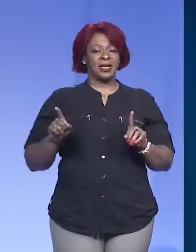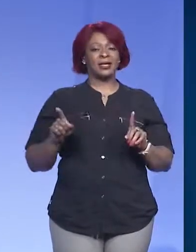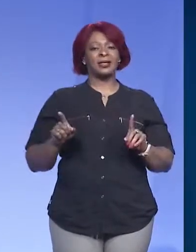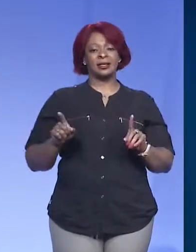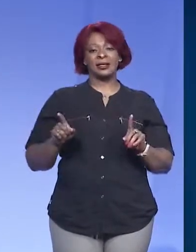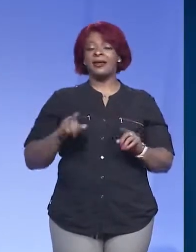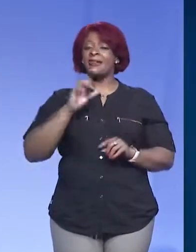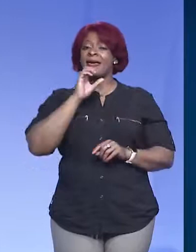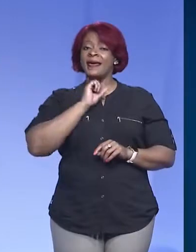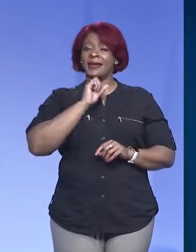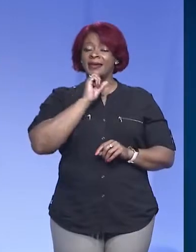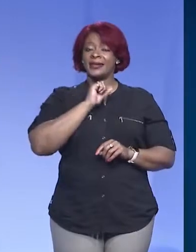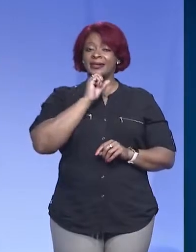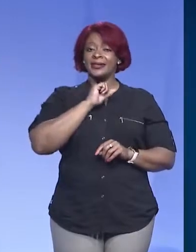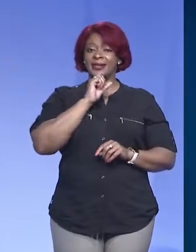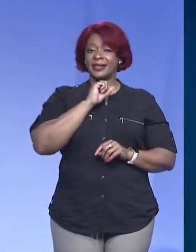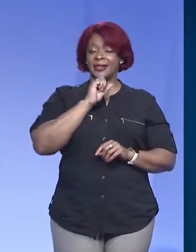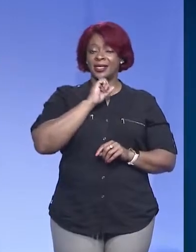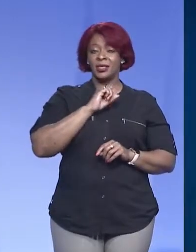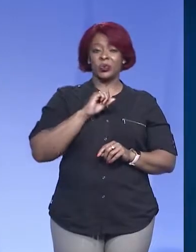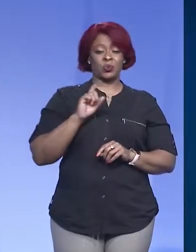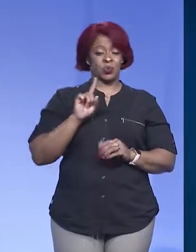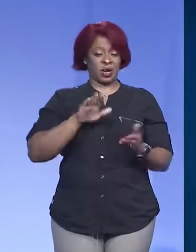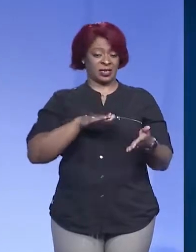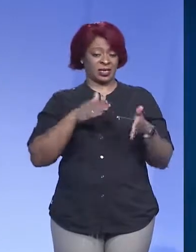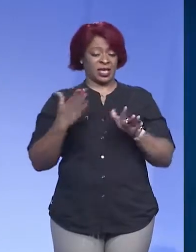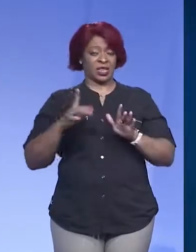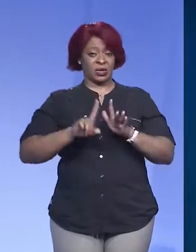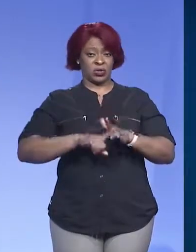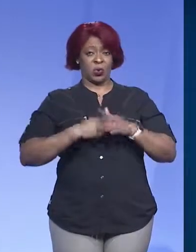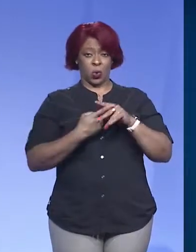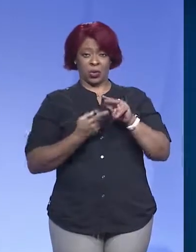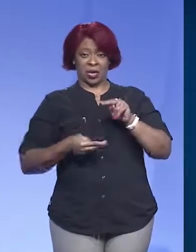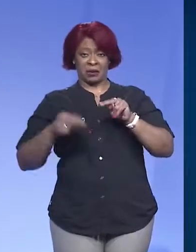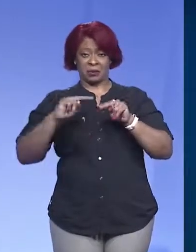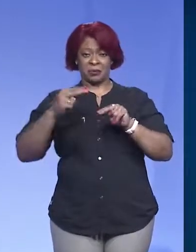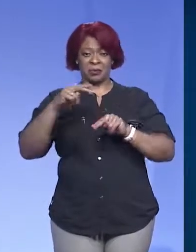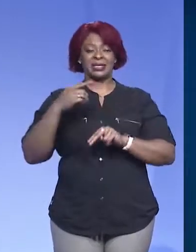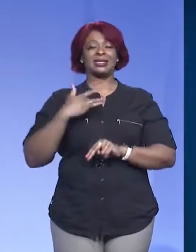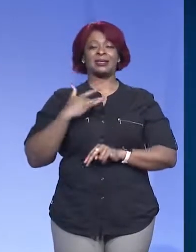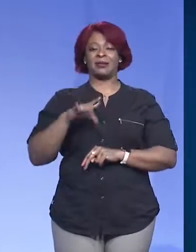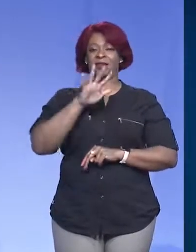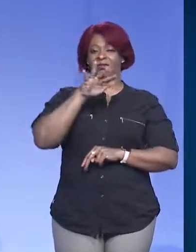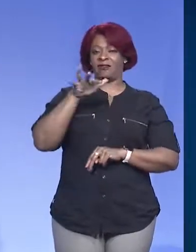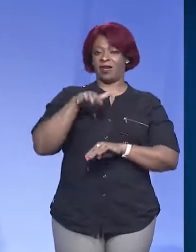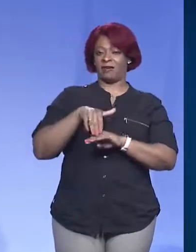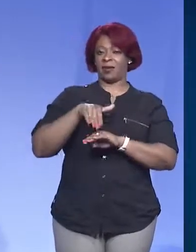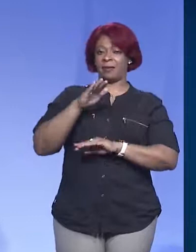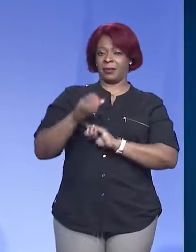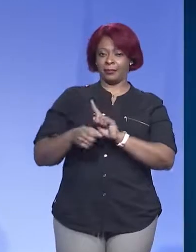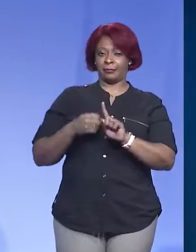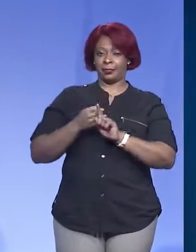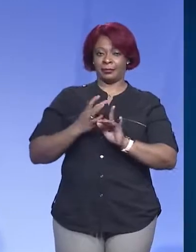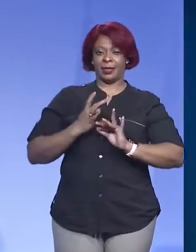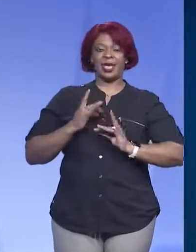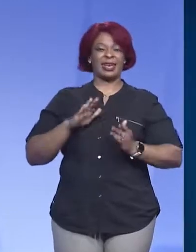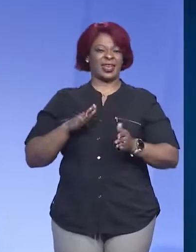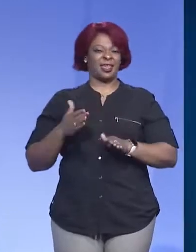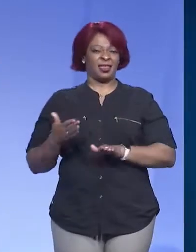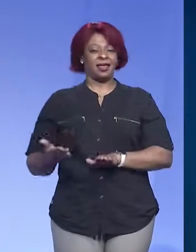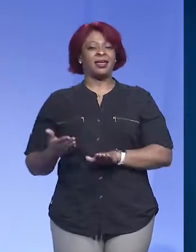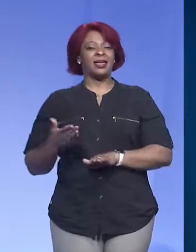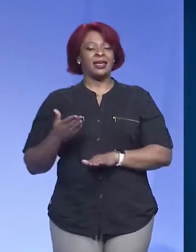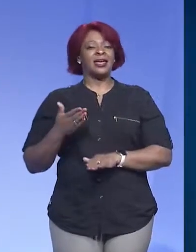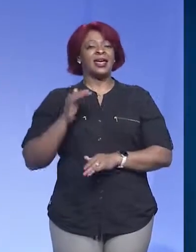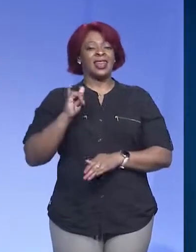the age at which deaths begin to increase is 55 years old. And in the